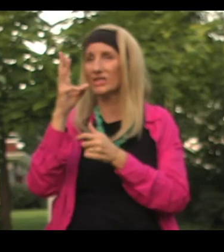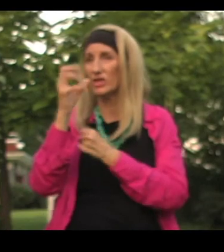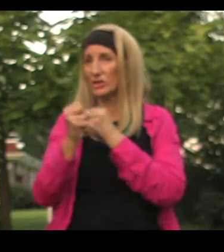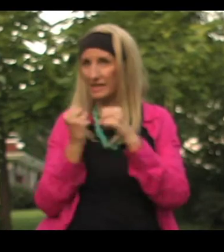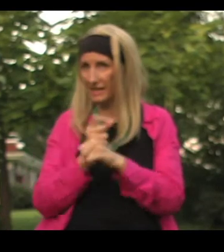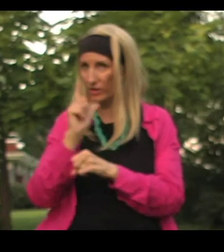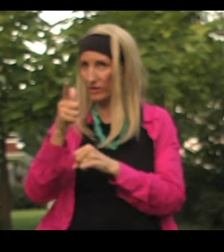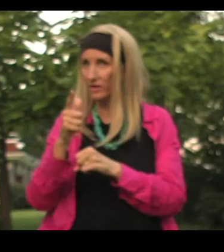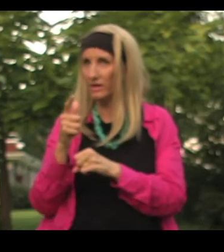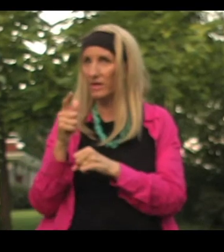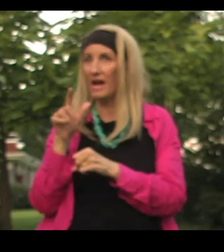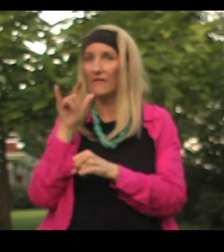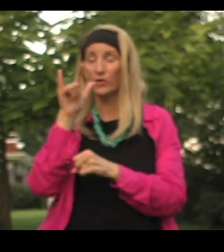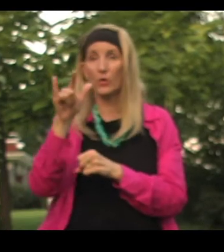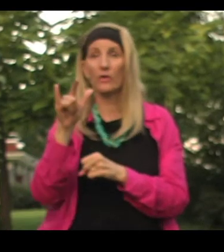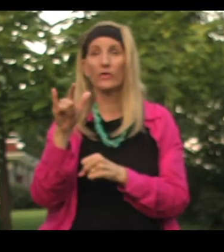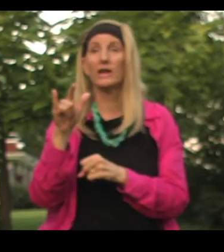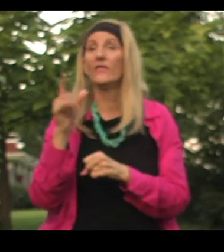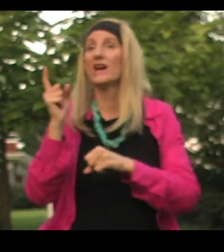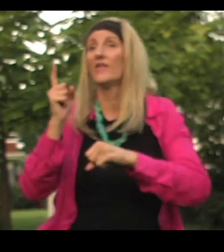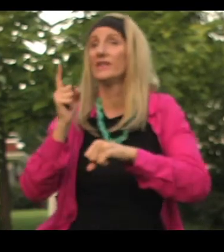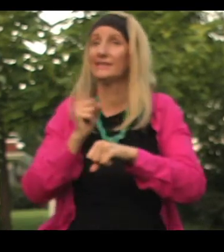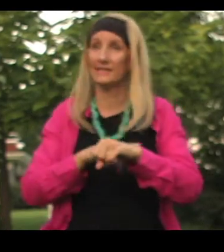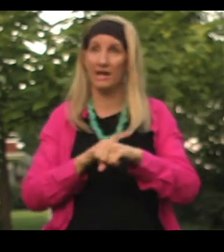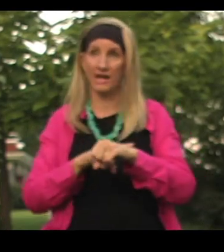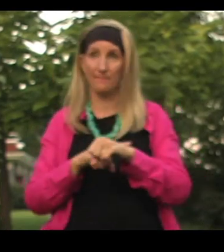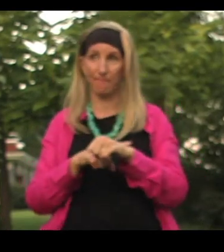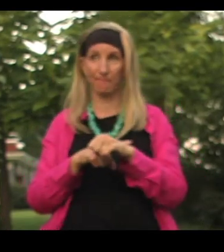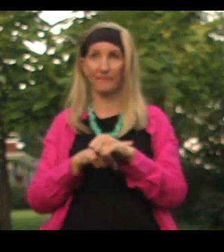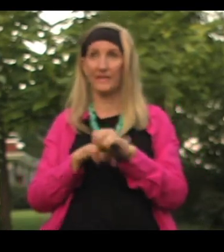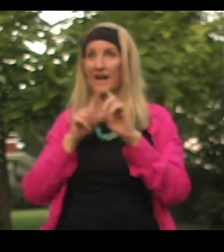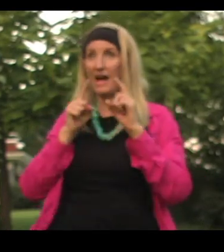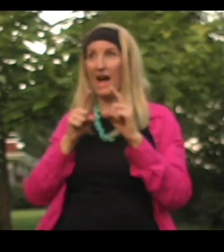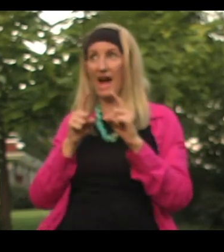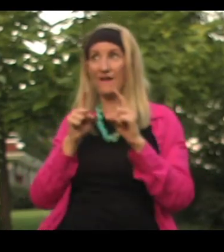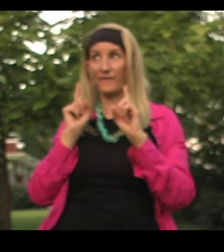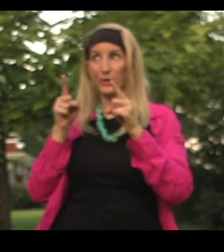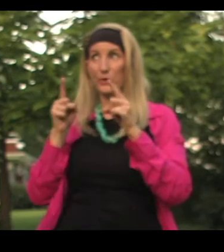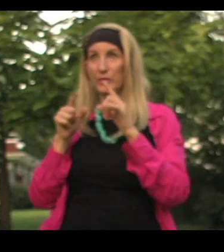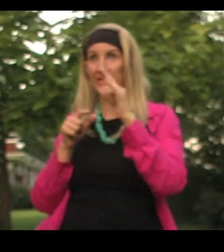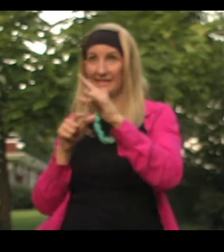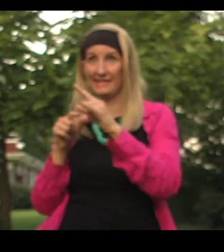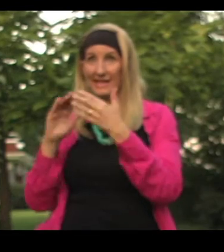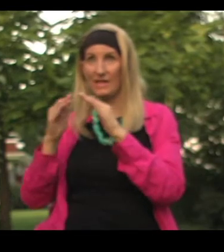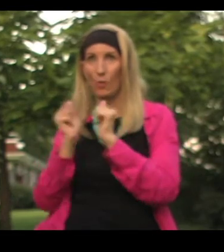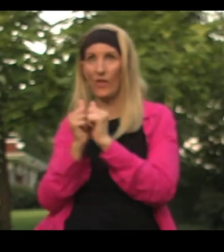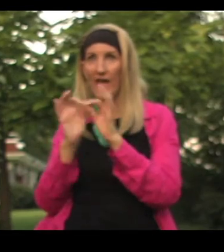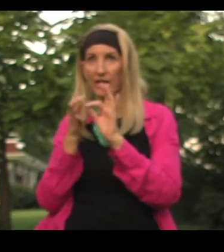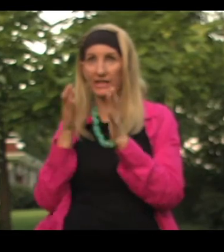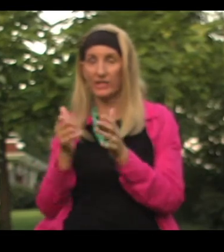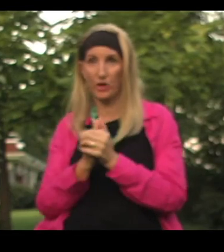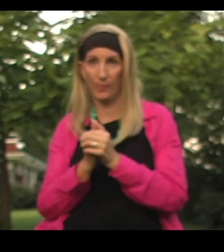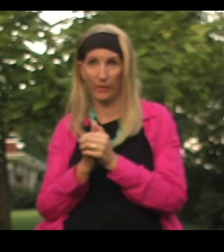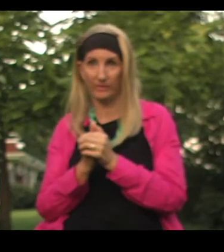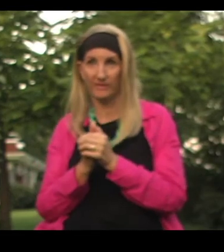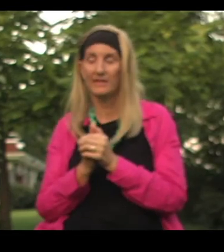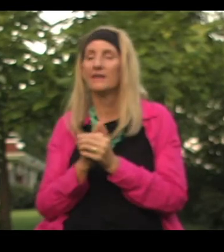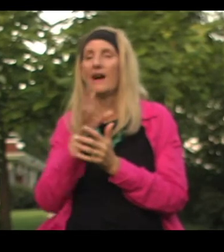years later, I flew over. And now this time, I flew to the city without an interpreter. I